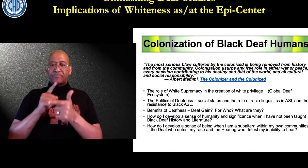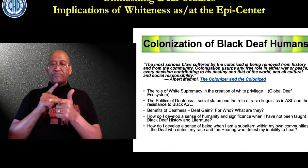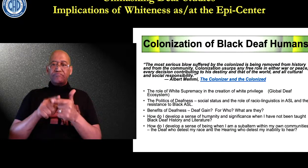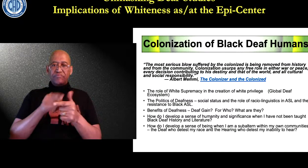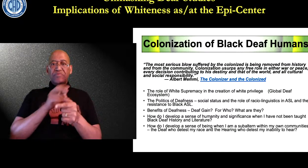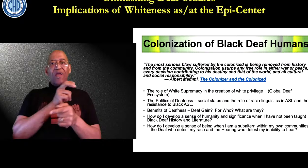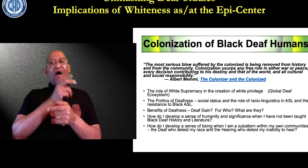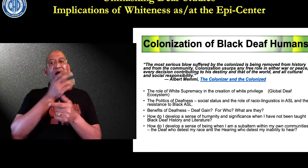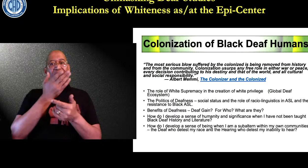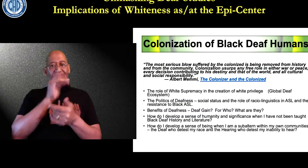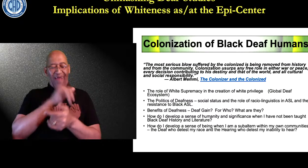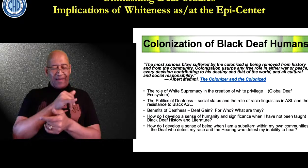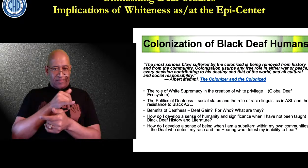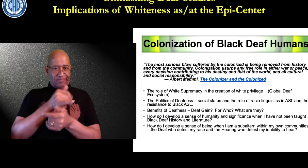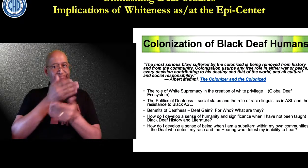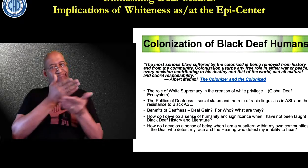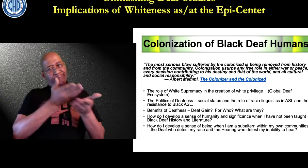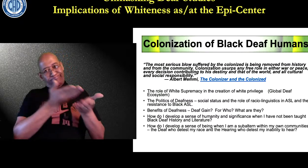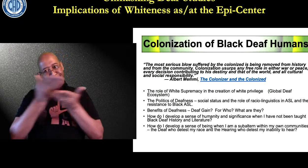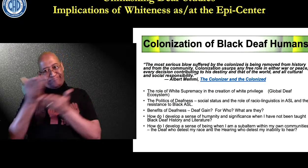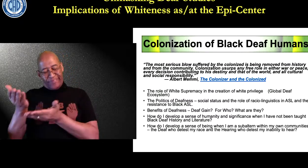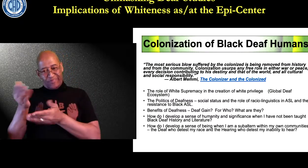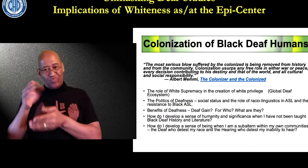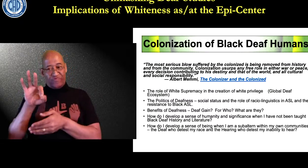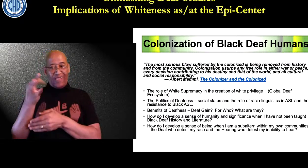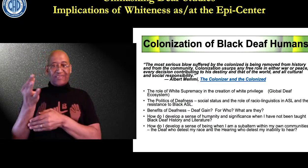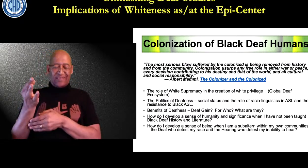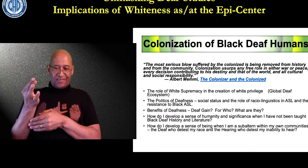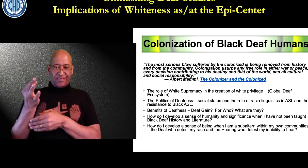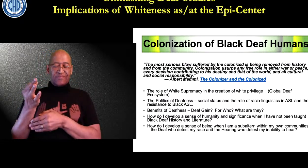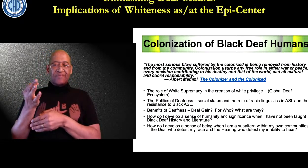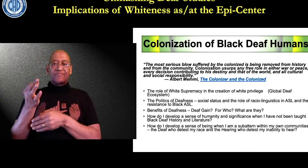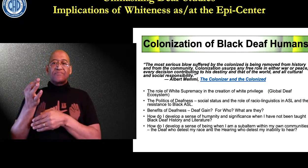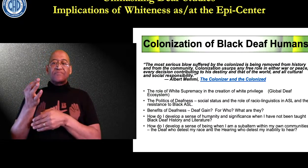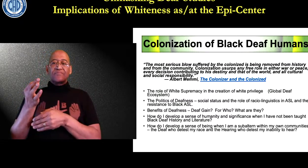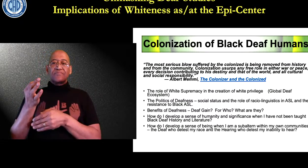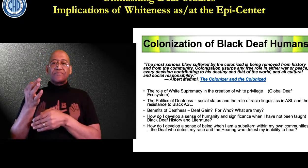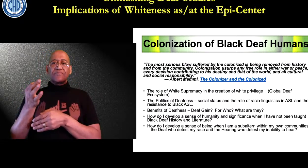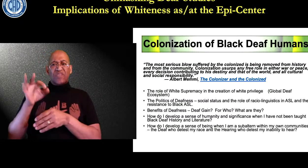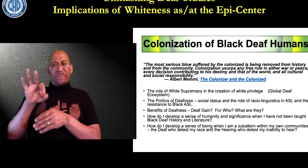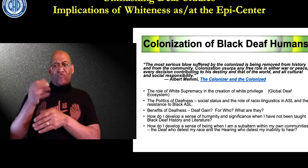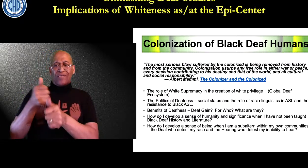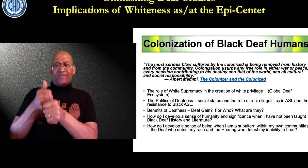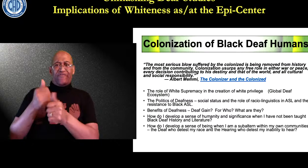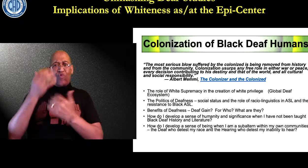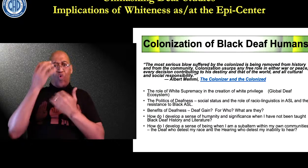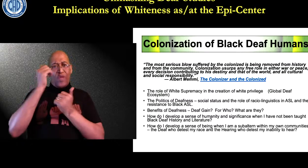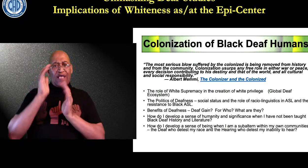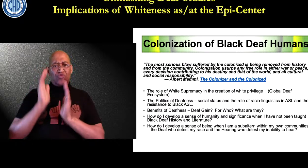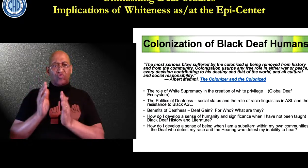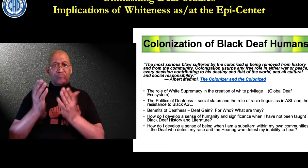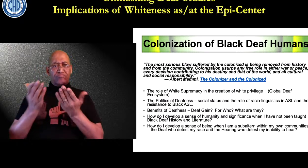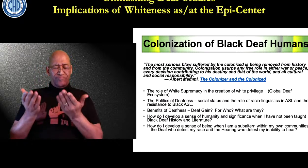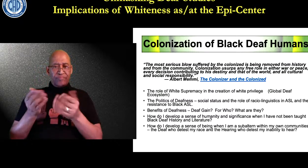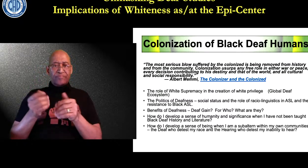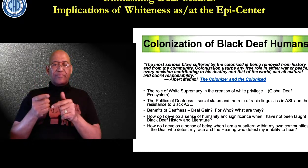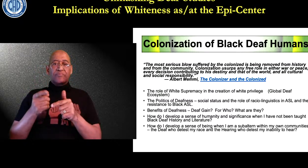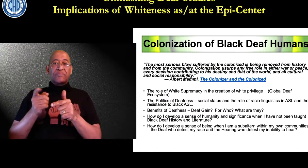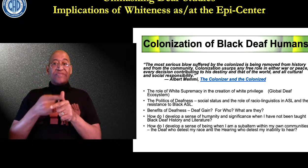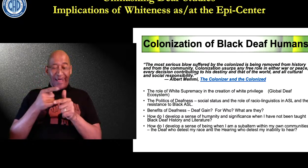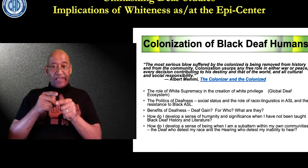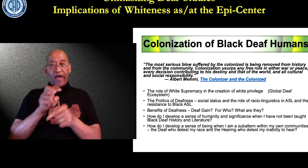first system of sign language. Spain colonization was there, and then they brought that over